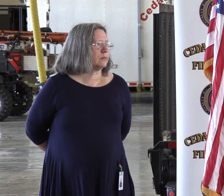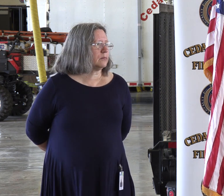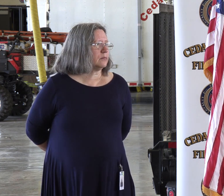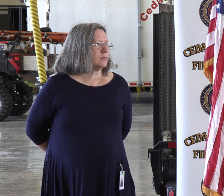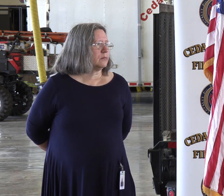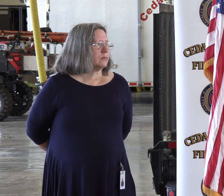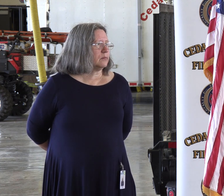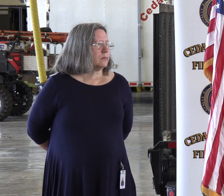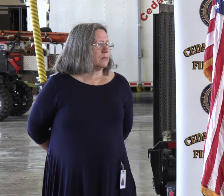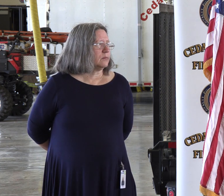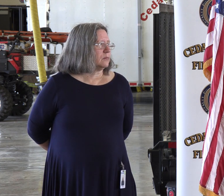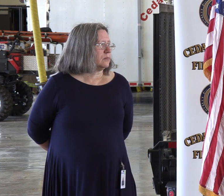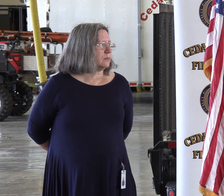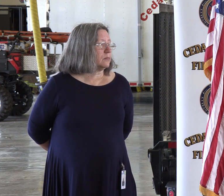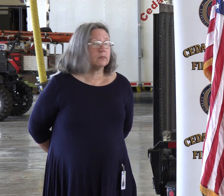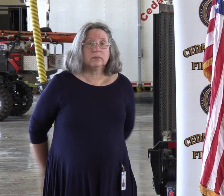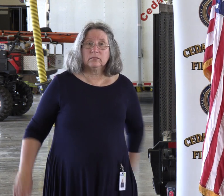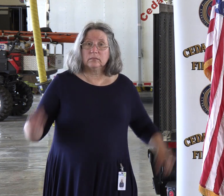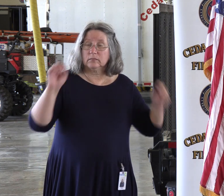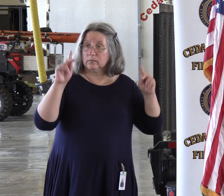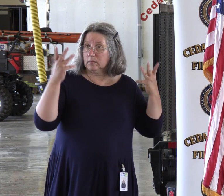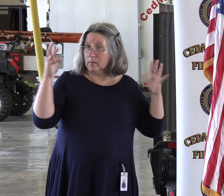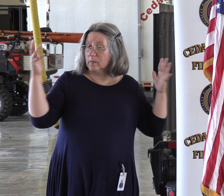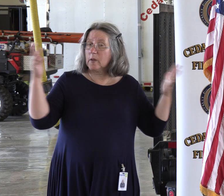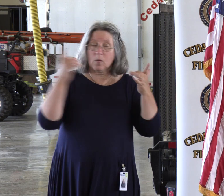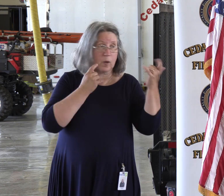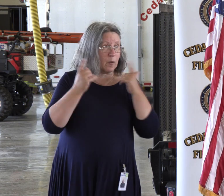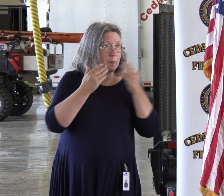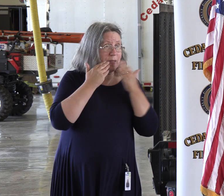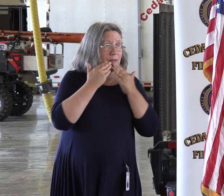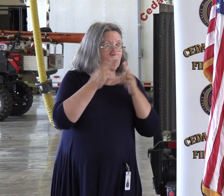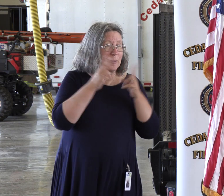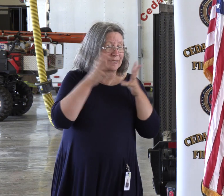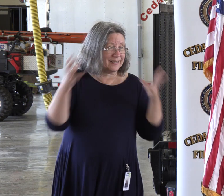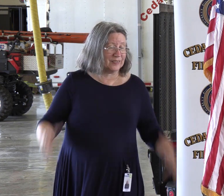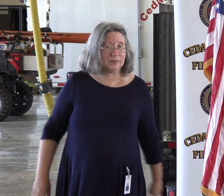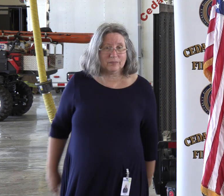Okay, that looks like that's all the questions. Thank you very much.